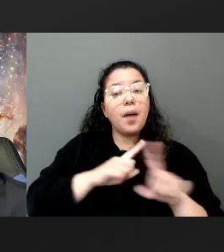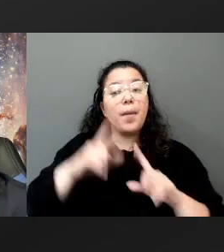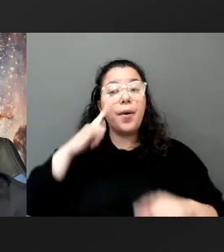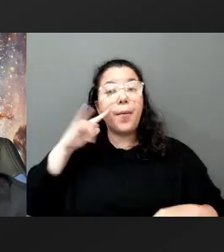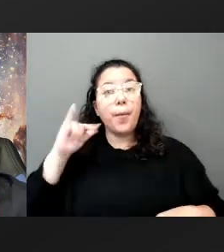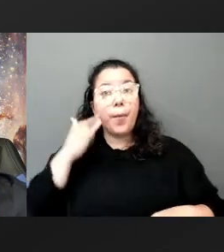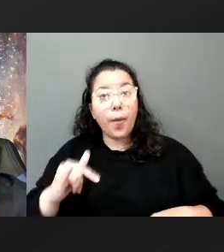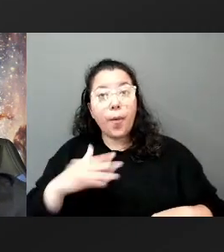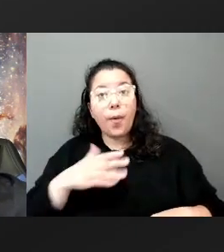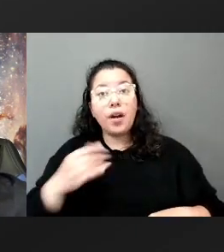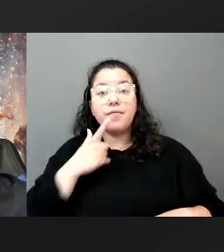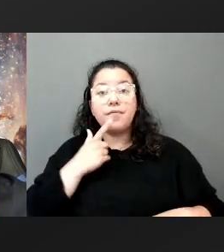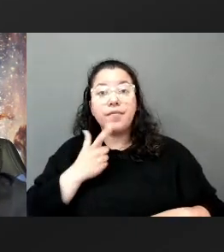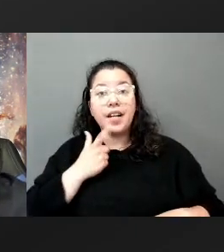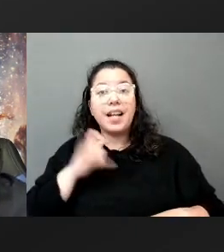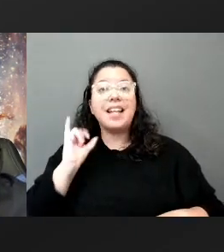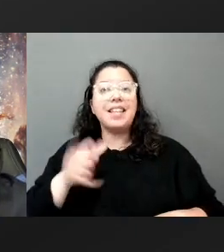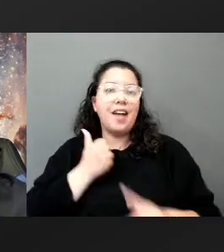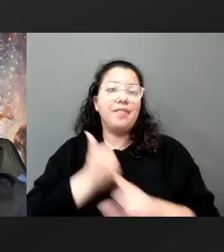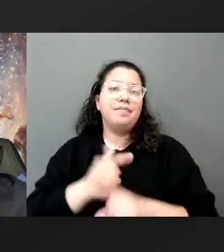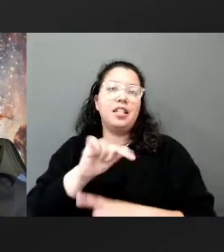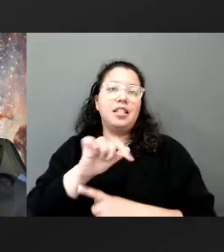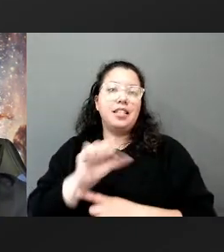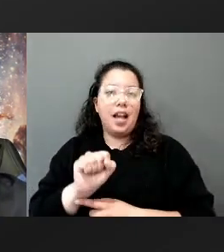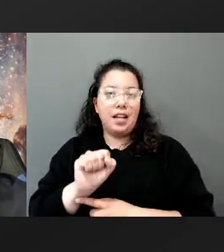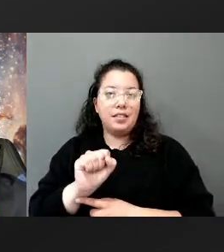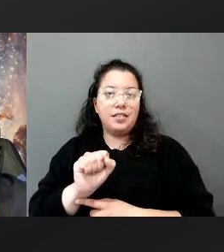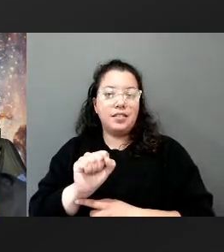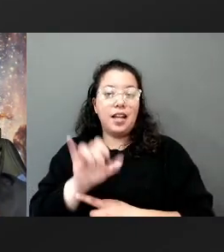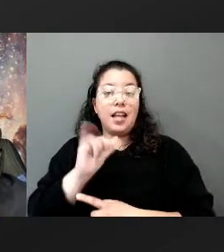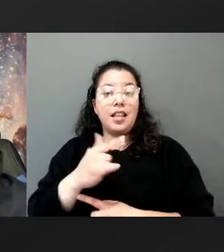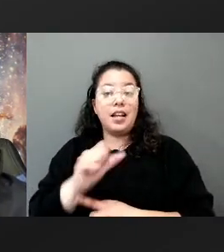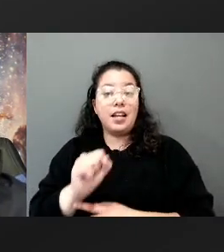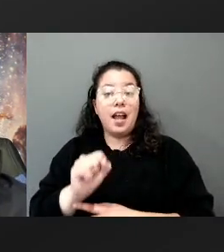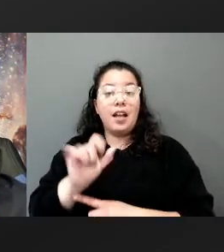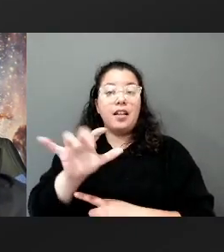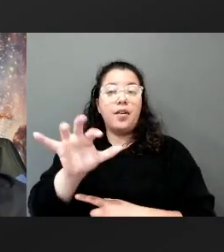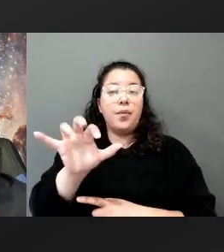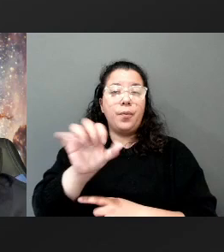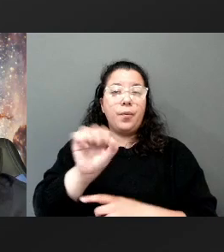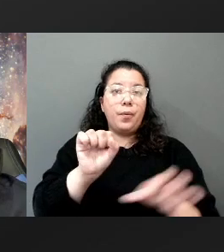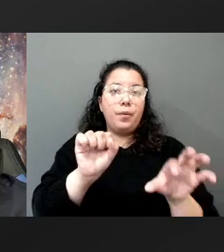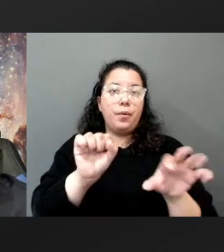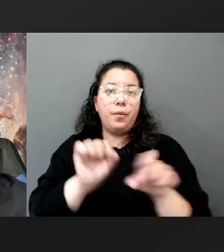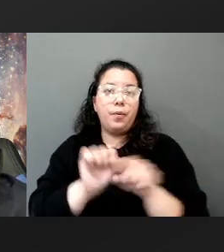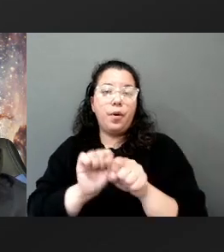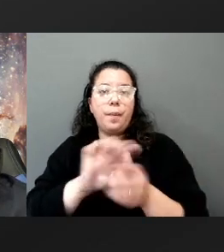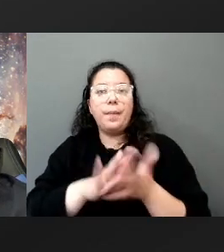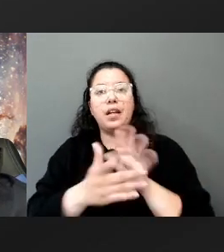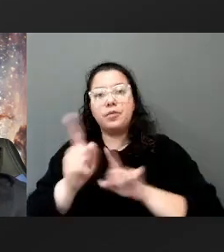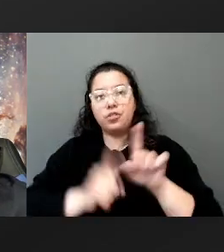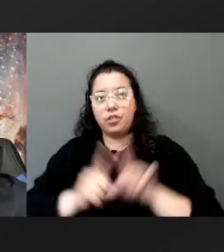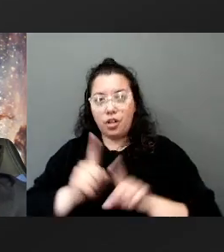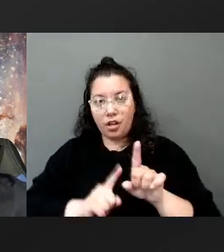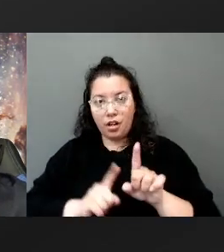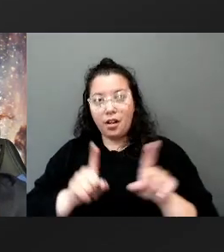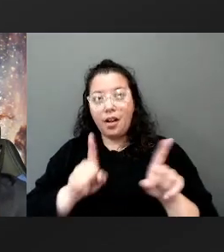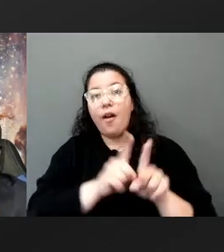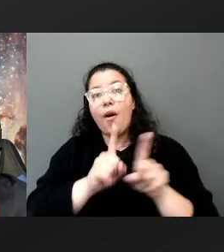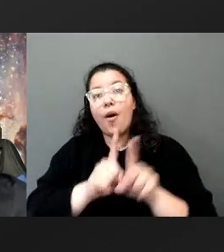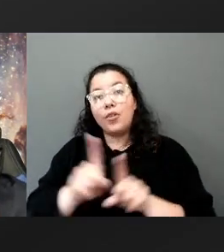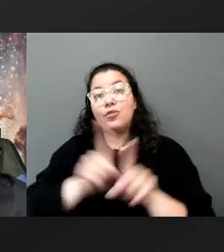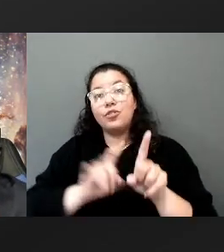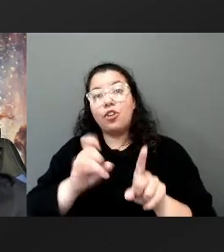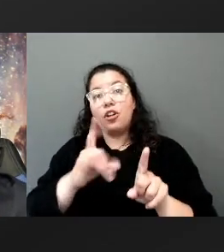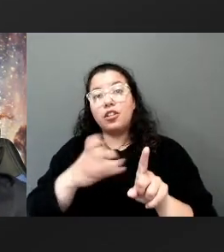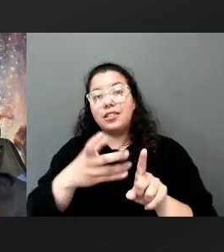That gas is what ultimately goes on to form stars and is also contains the dust that stars produce when they die. So it is the